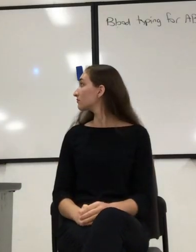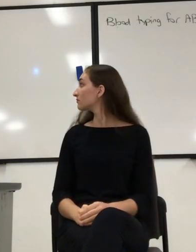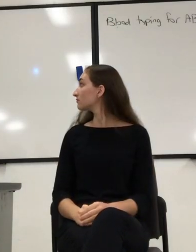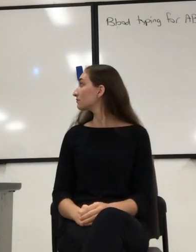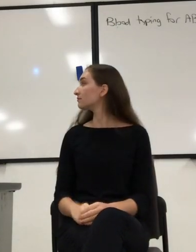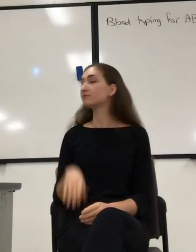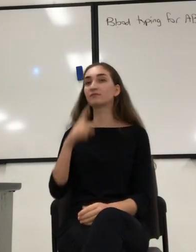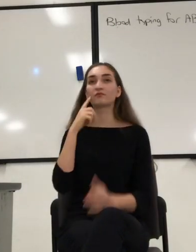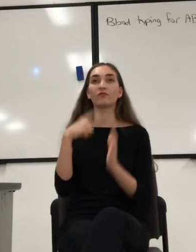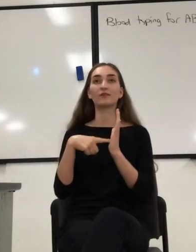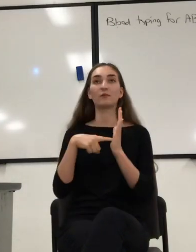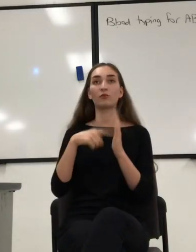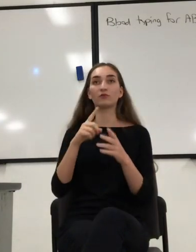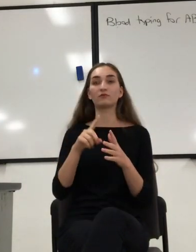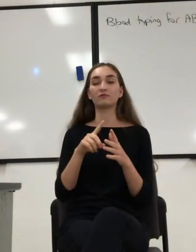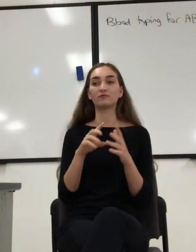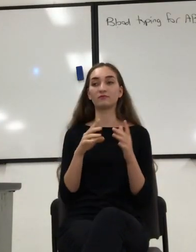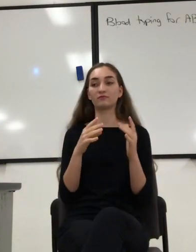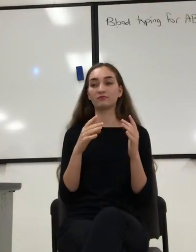For example, let's start with how about